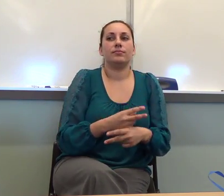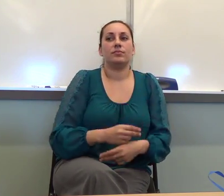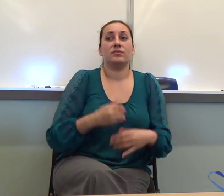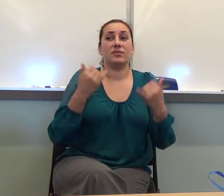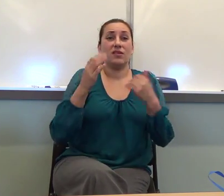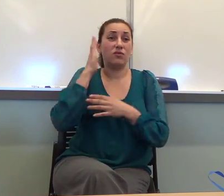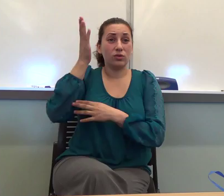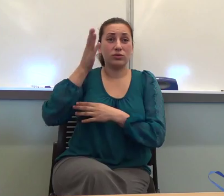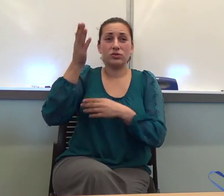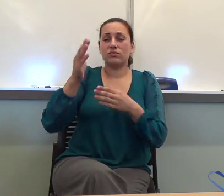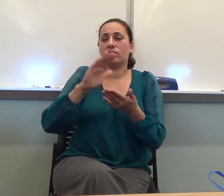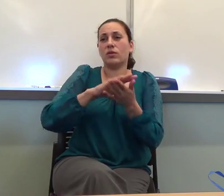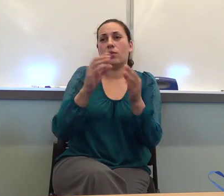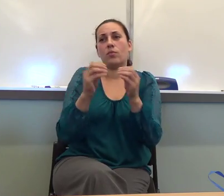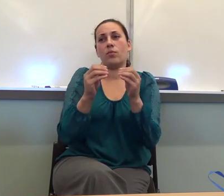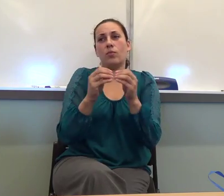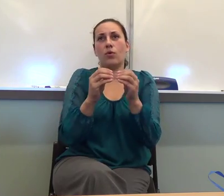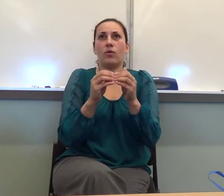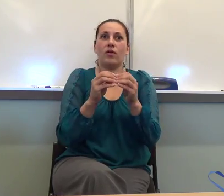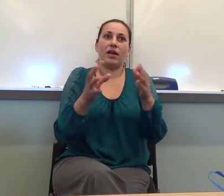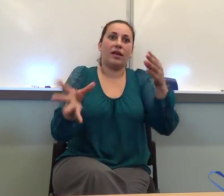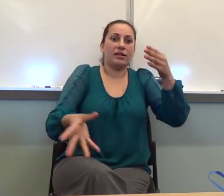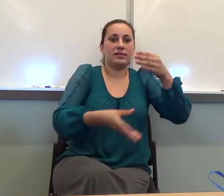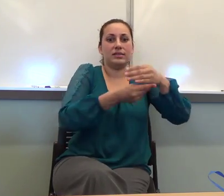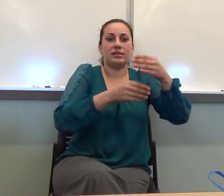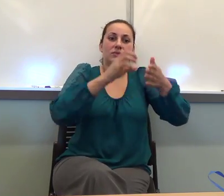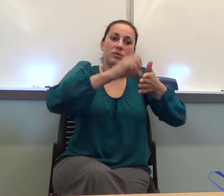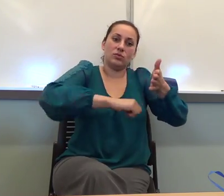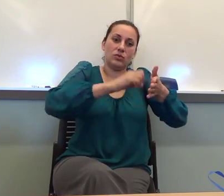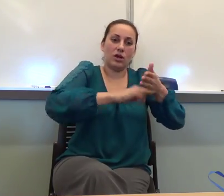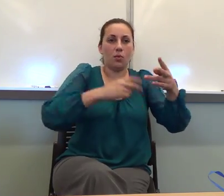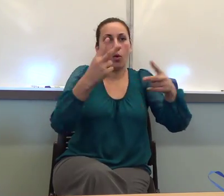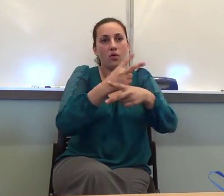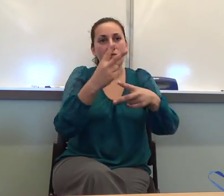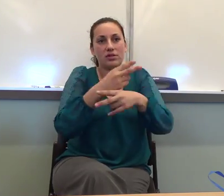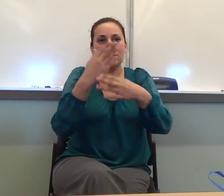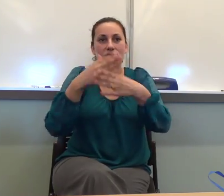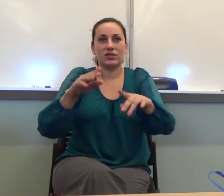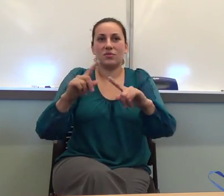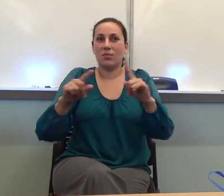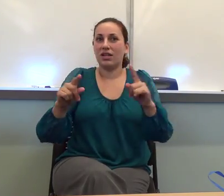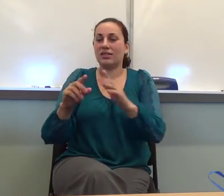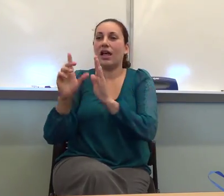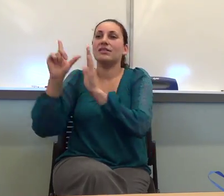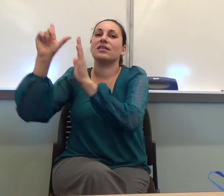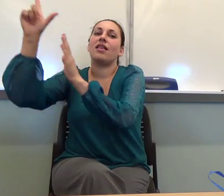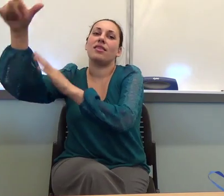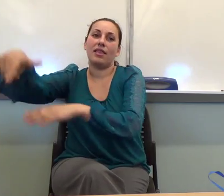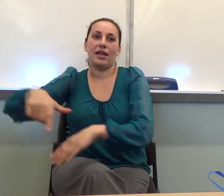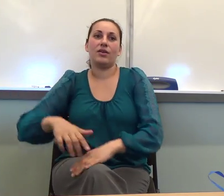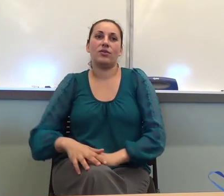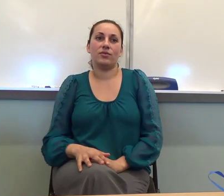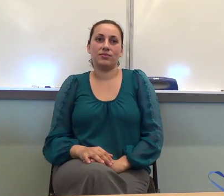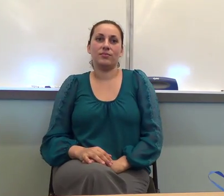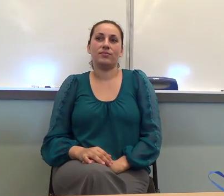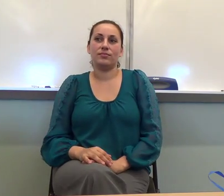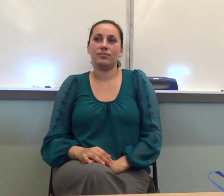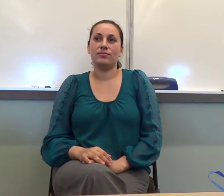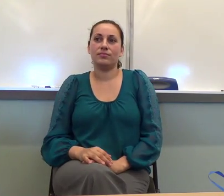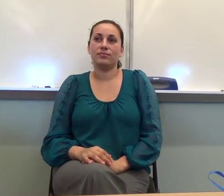look at addition, subtraction, multiplication, division, but that's later on. All right,